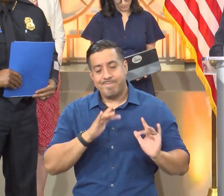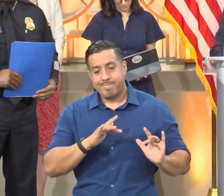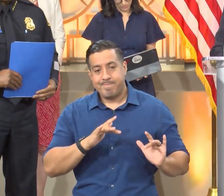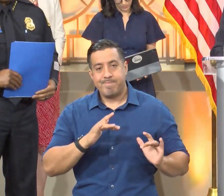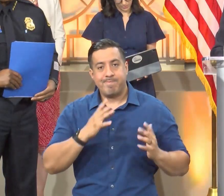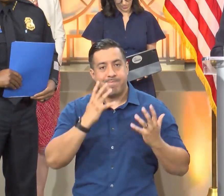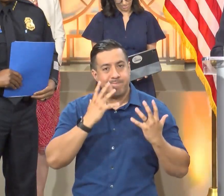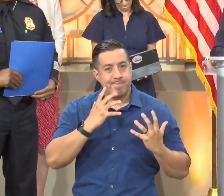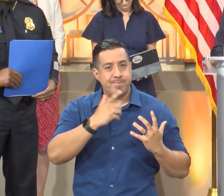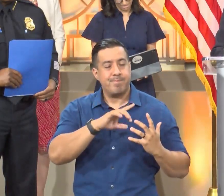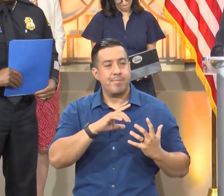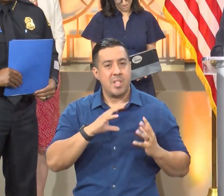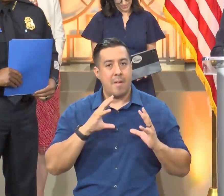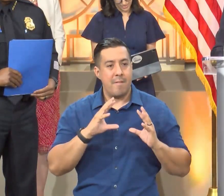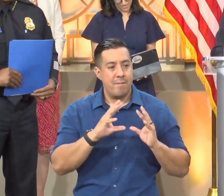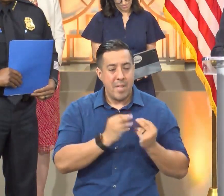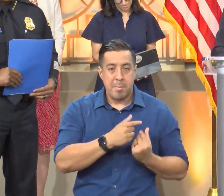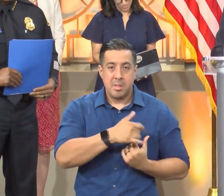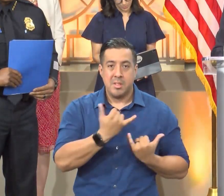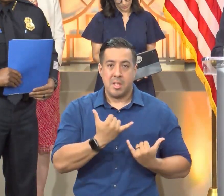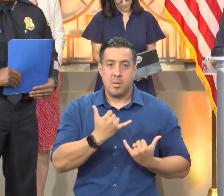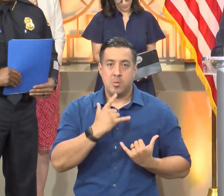family that's grieving,